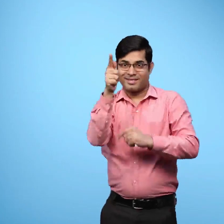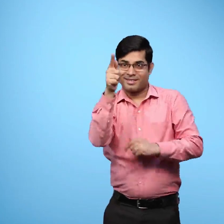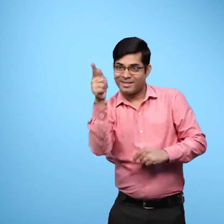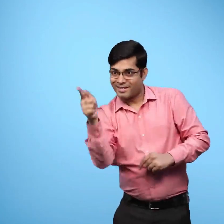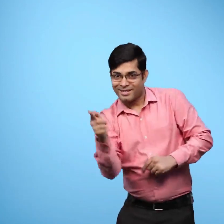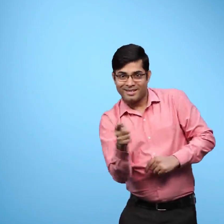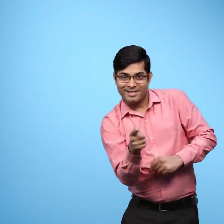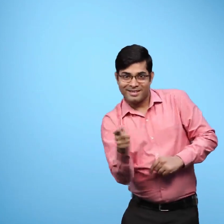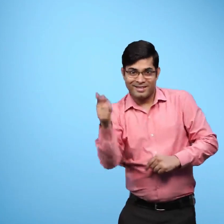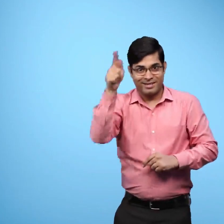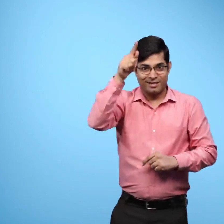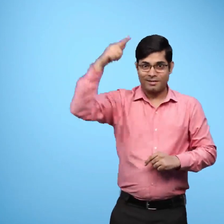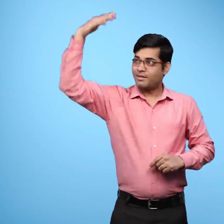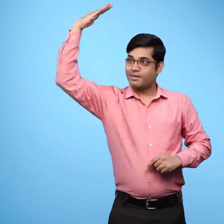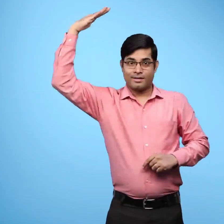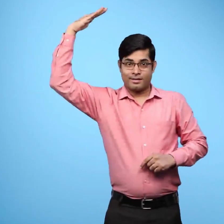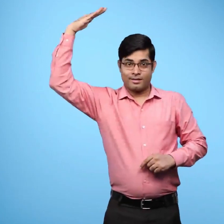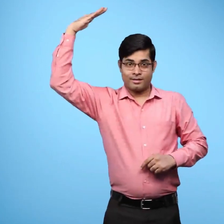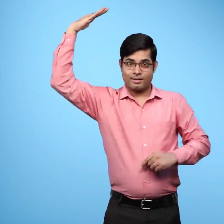with palm bent towards the head.